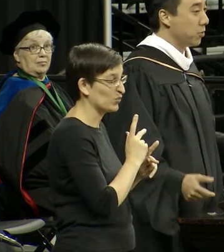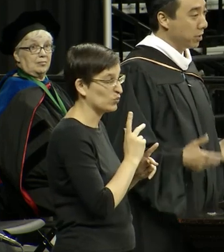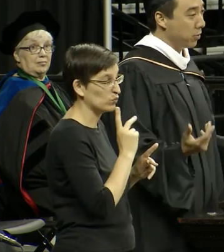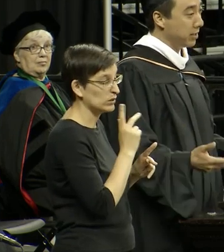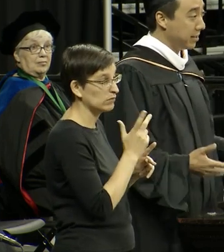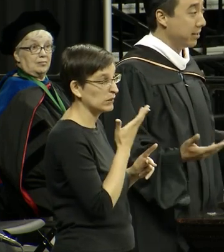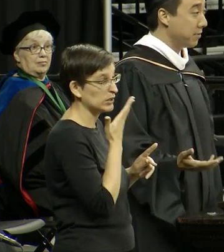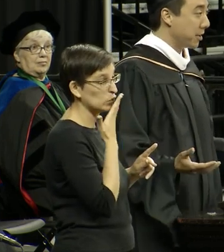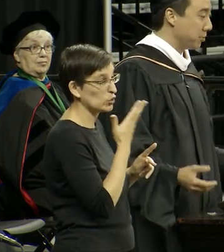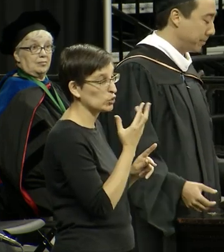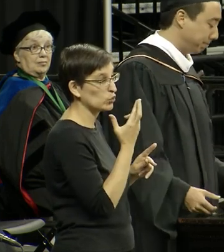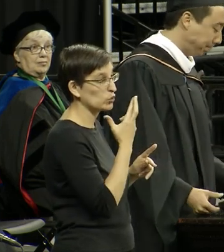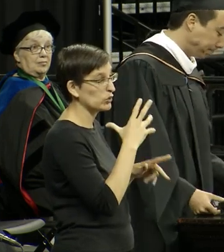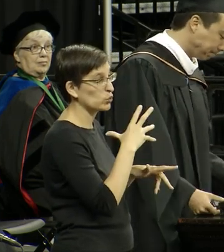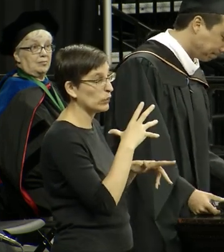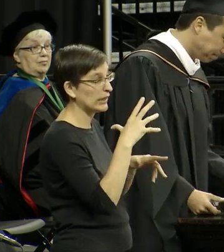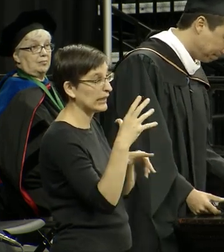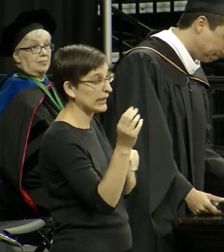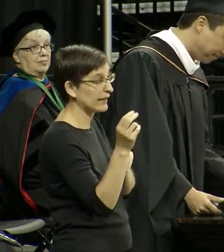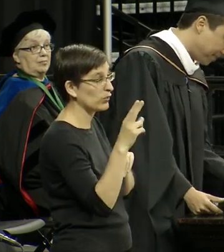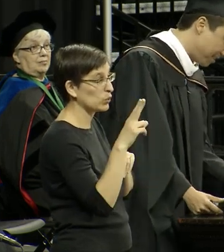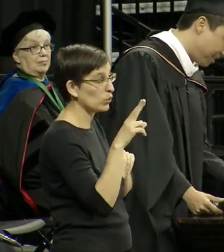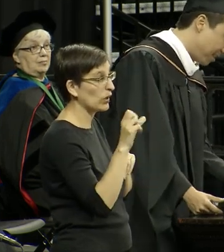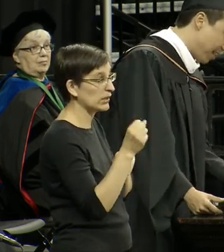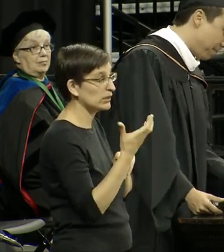about it, is a really good reason to leave the country.